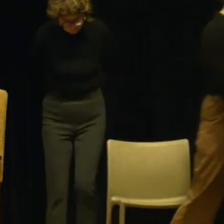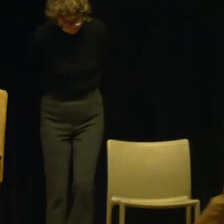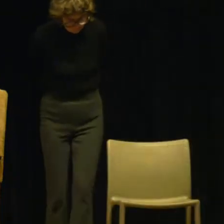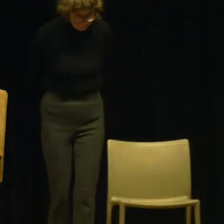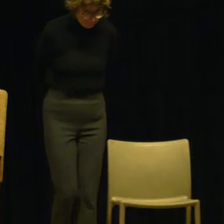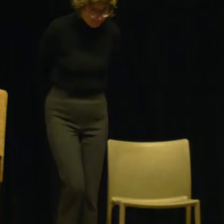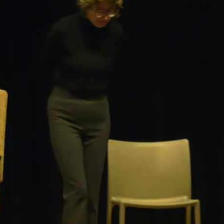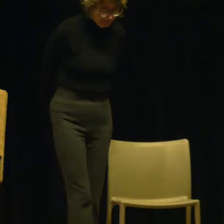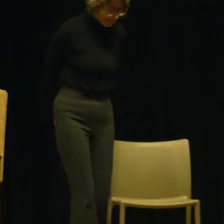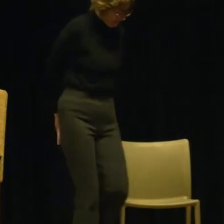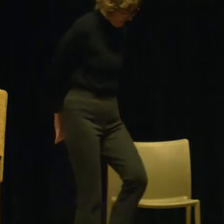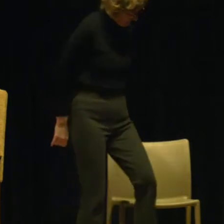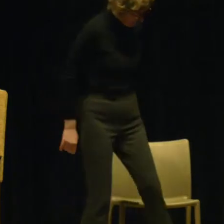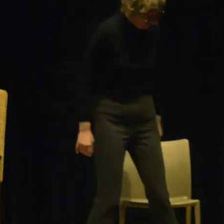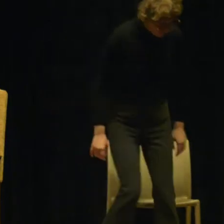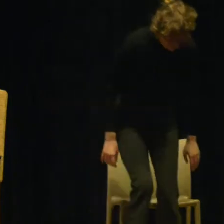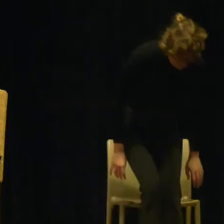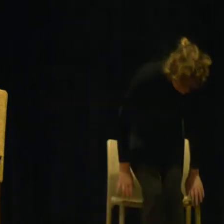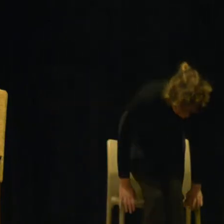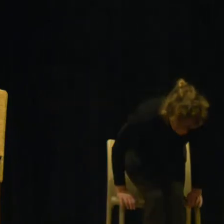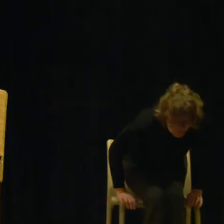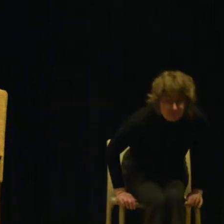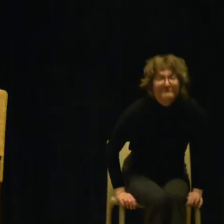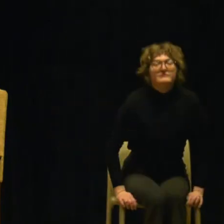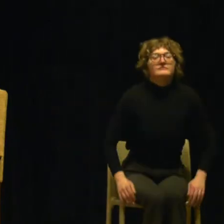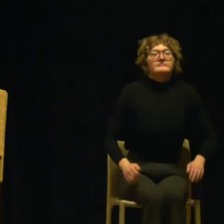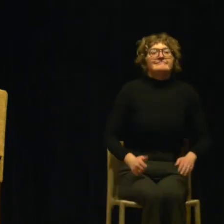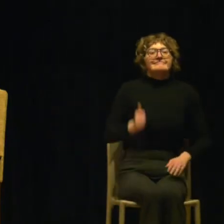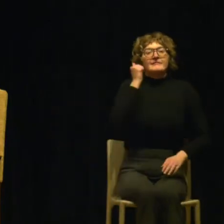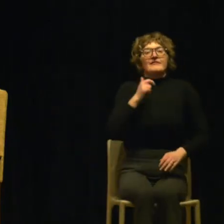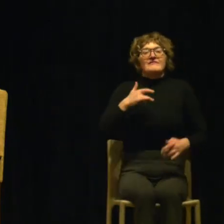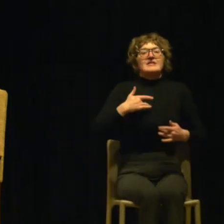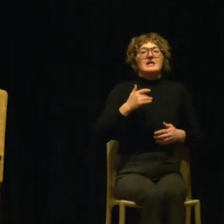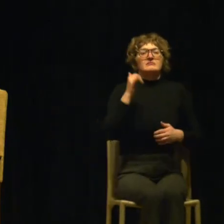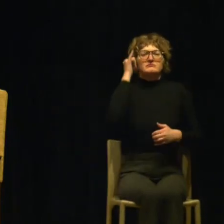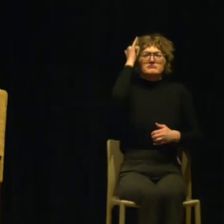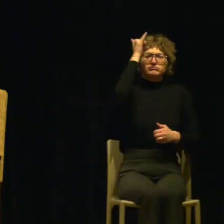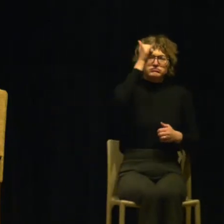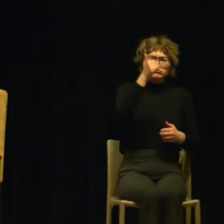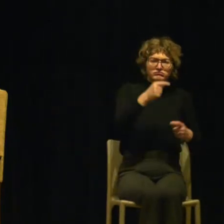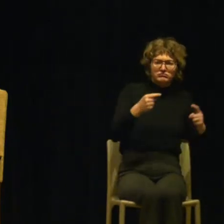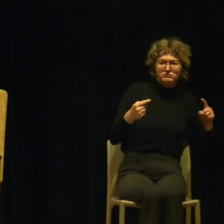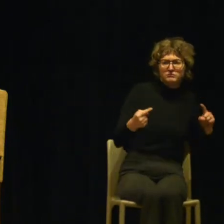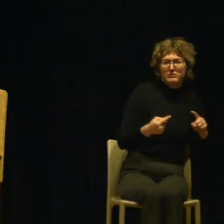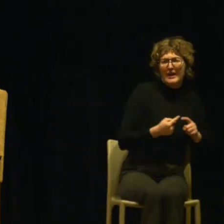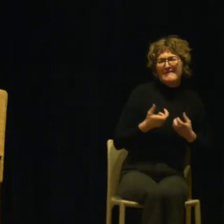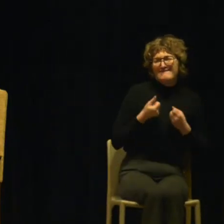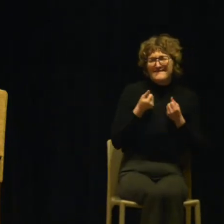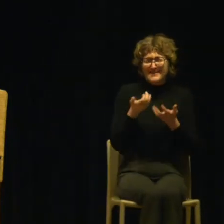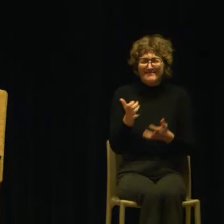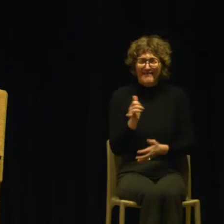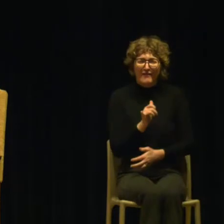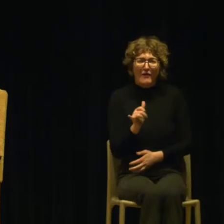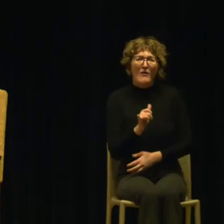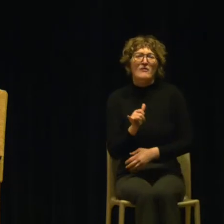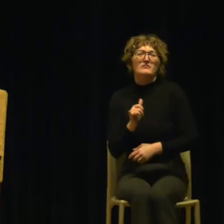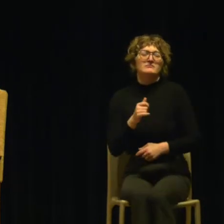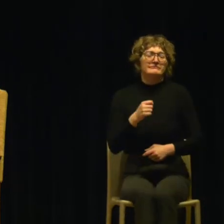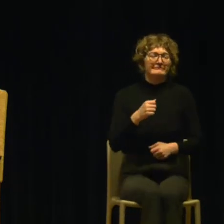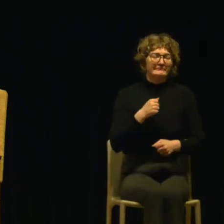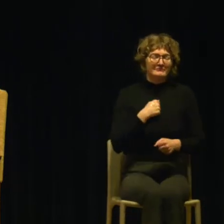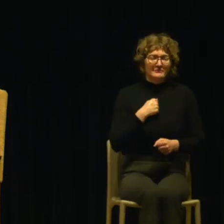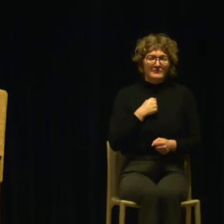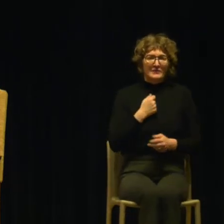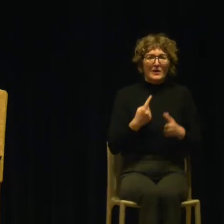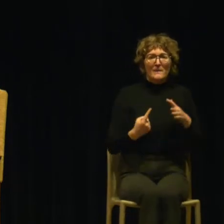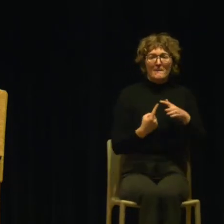walking around all the time being chronically in pain or chronically fatigued, because you won't heed the warnings when you